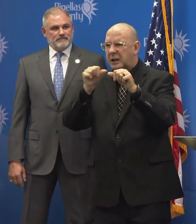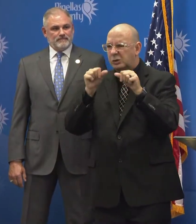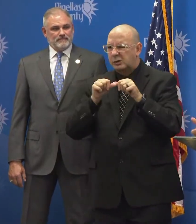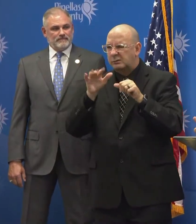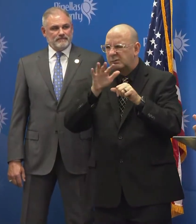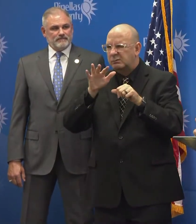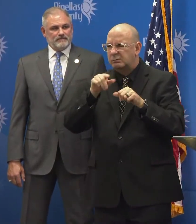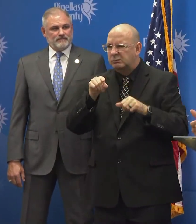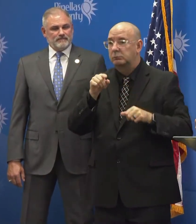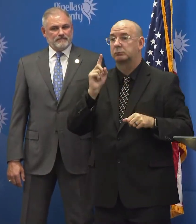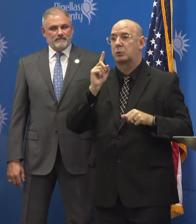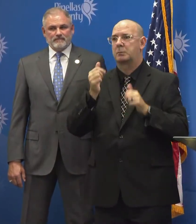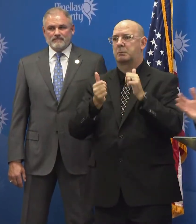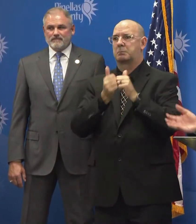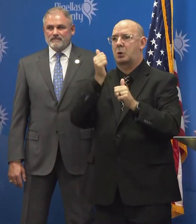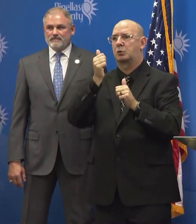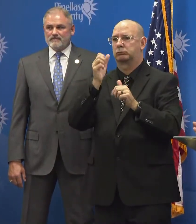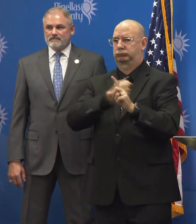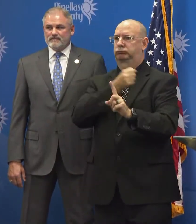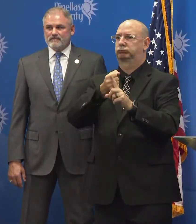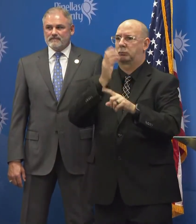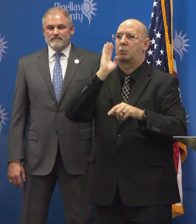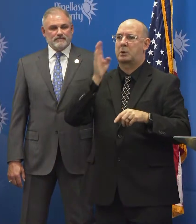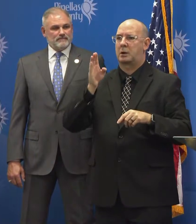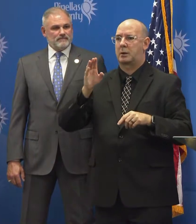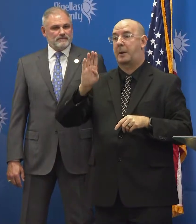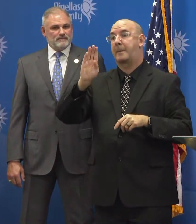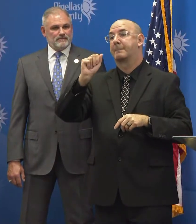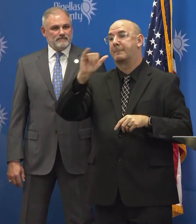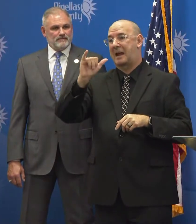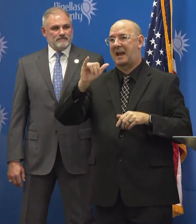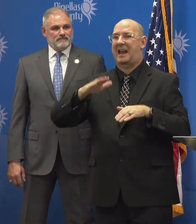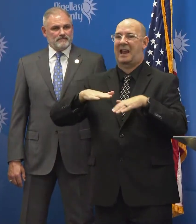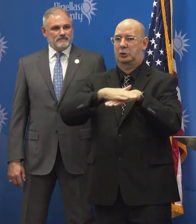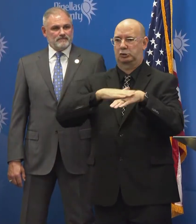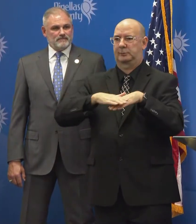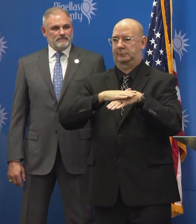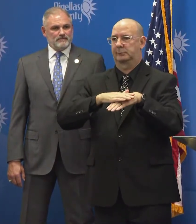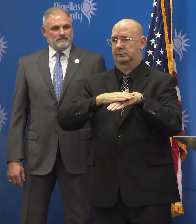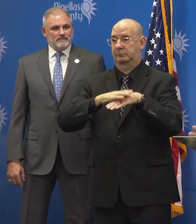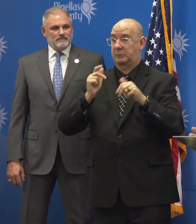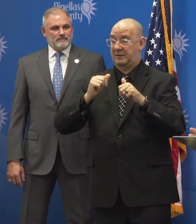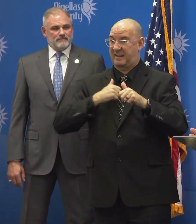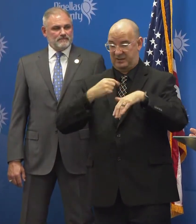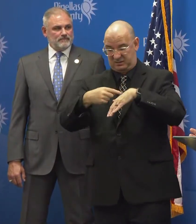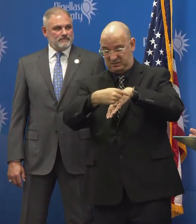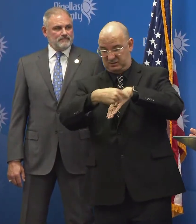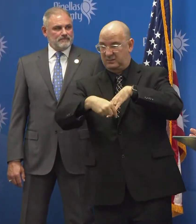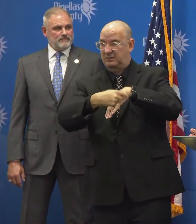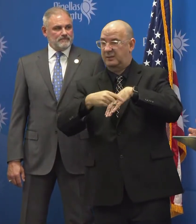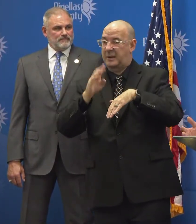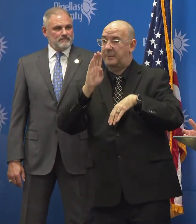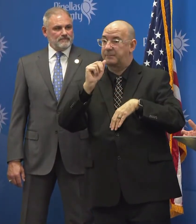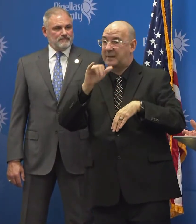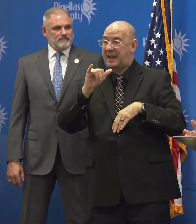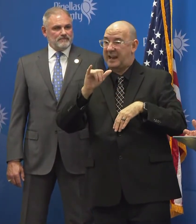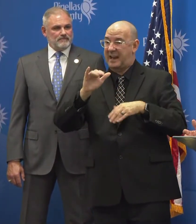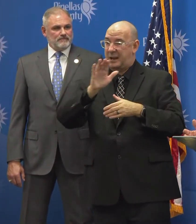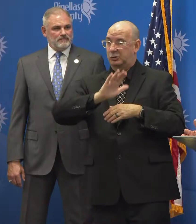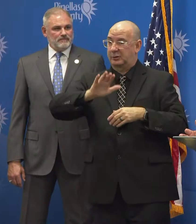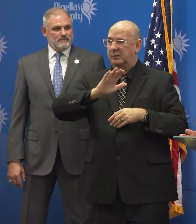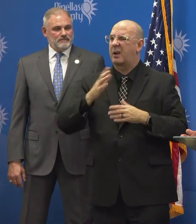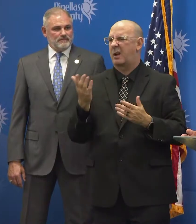be the most significant surge. And so you've got a lot of people that live in that area, and so they're going to have to do. But the FDOT will expand. They will go